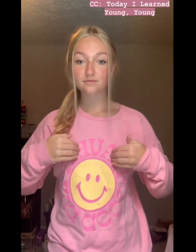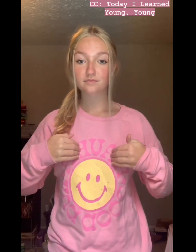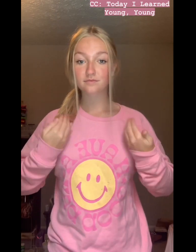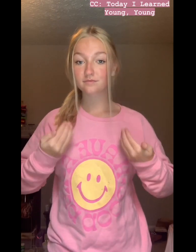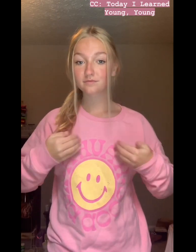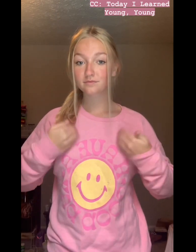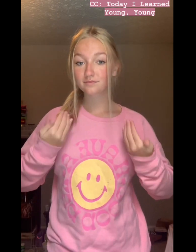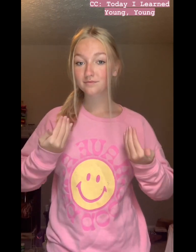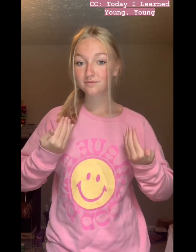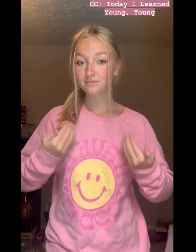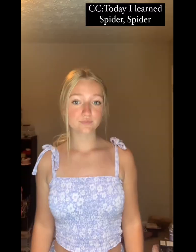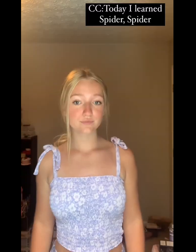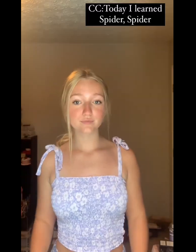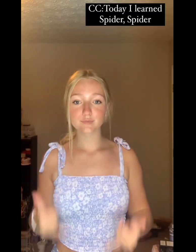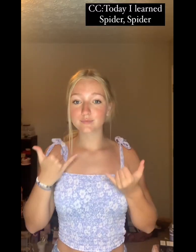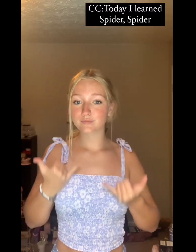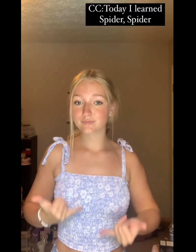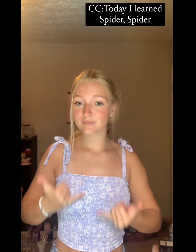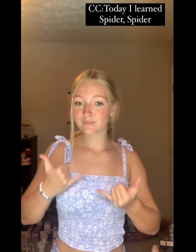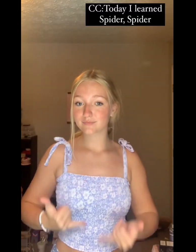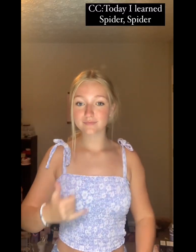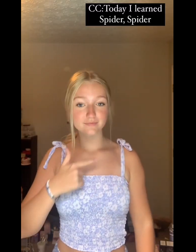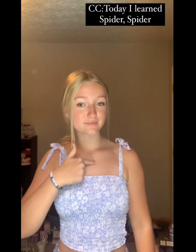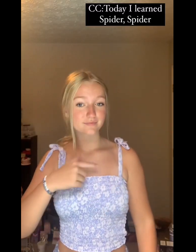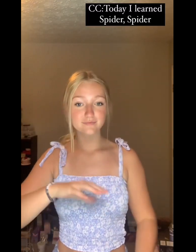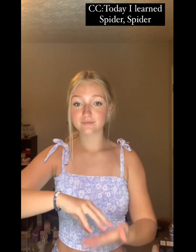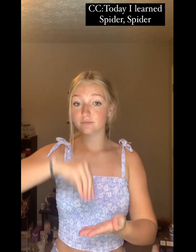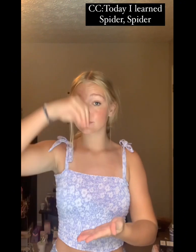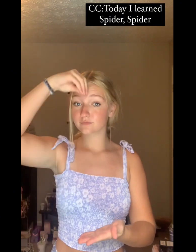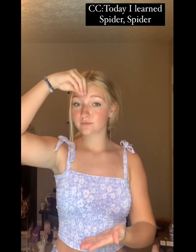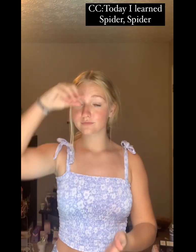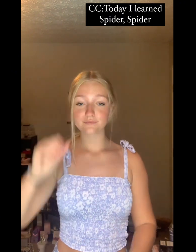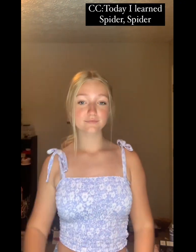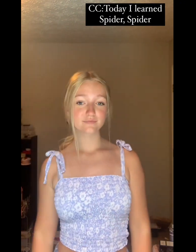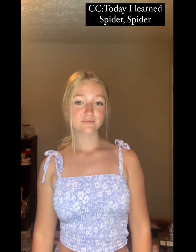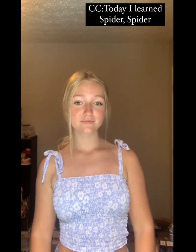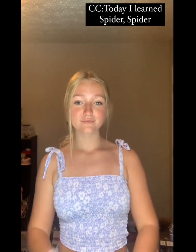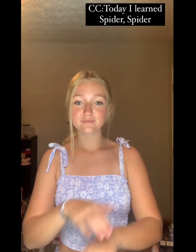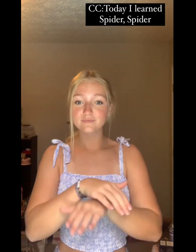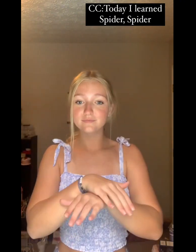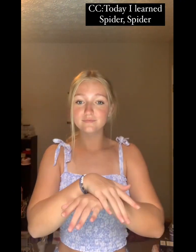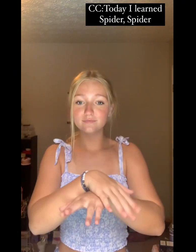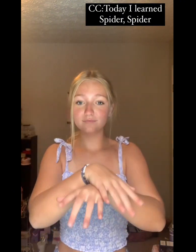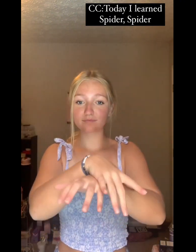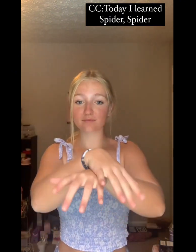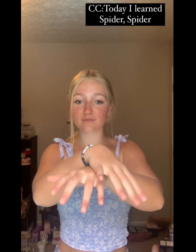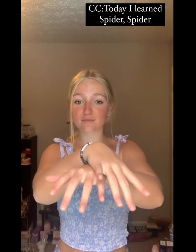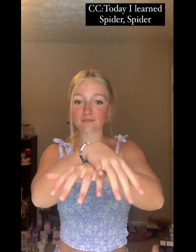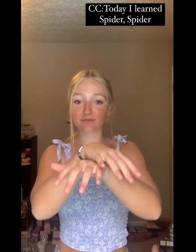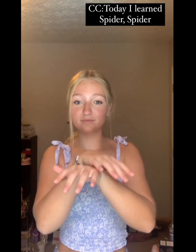young. Today I learned spider,